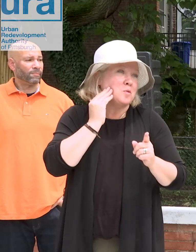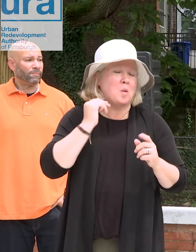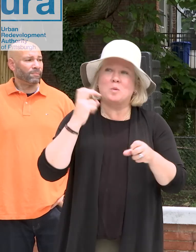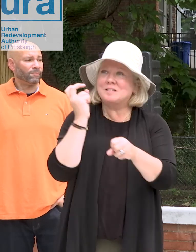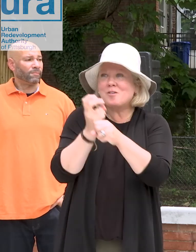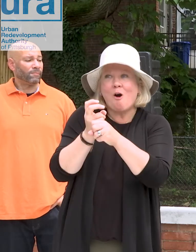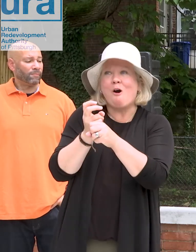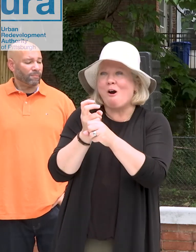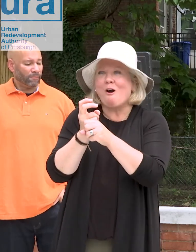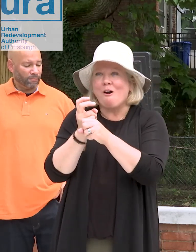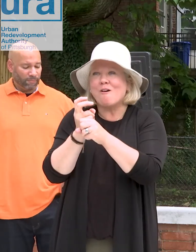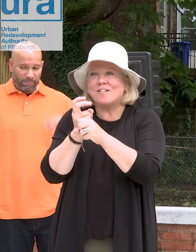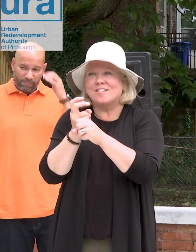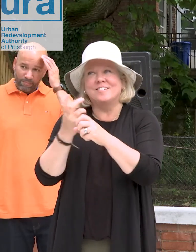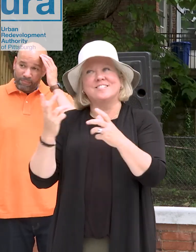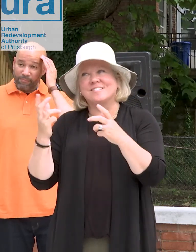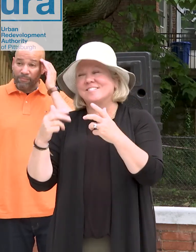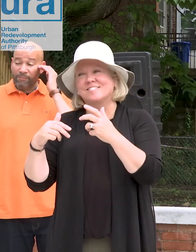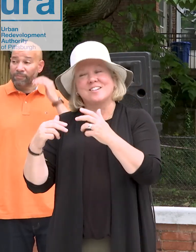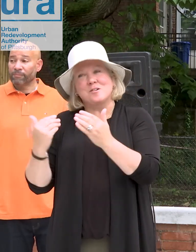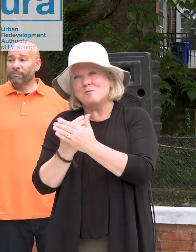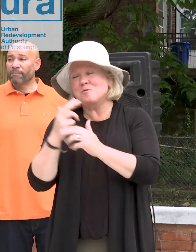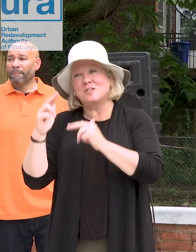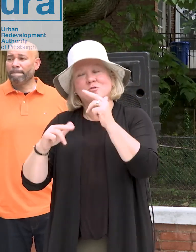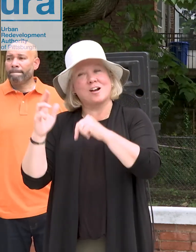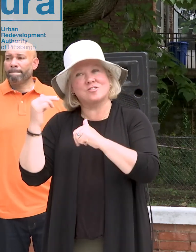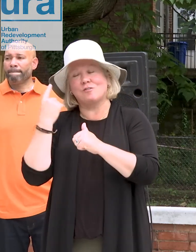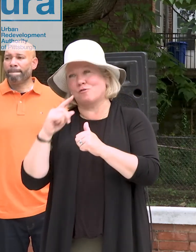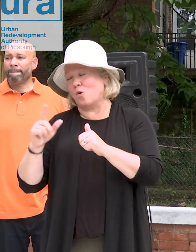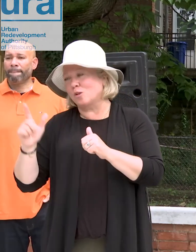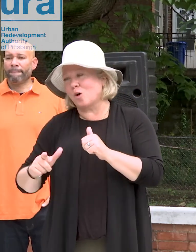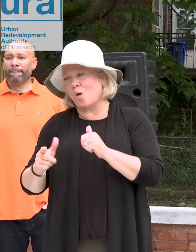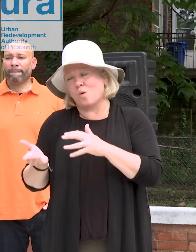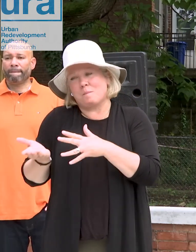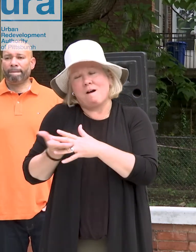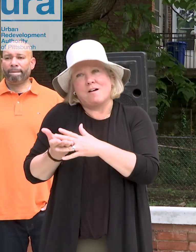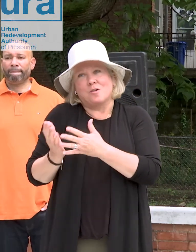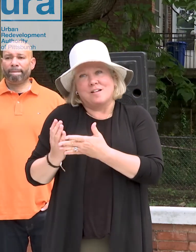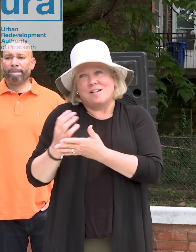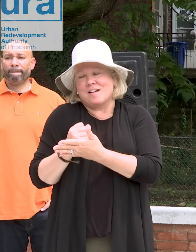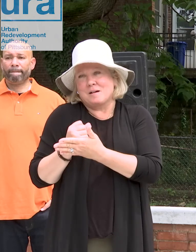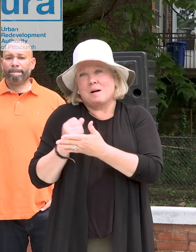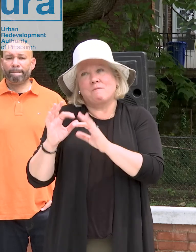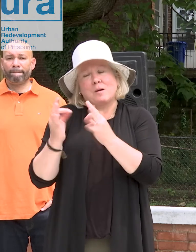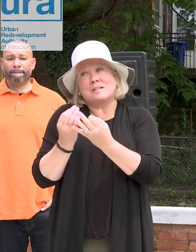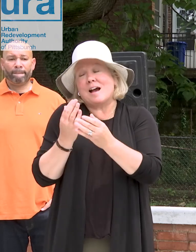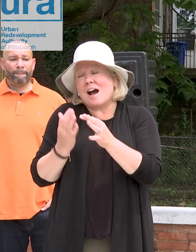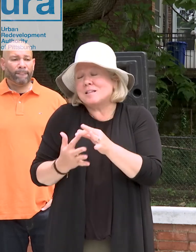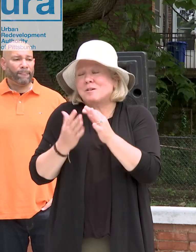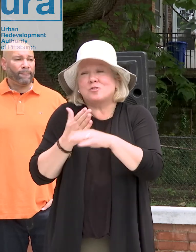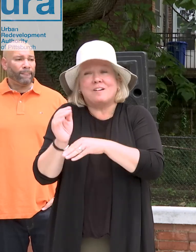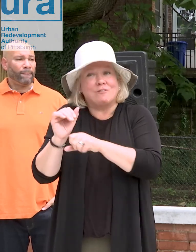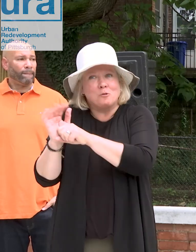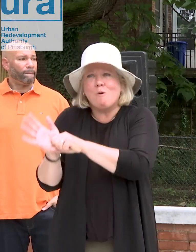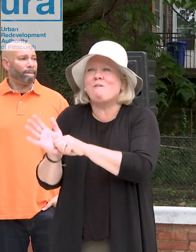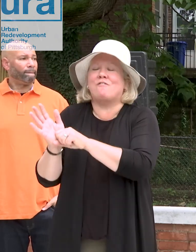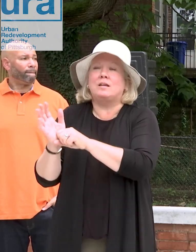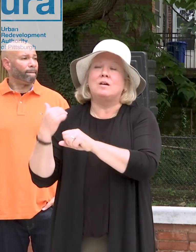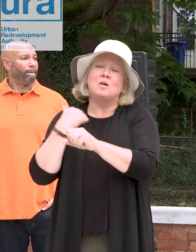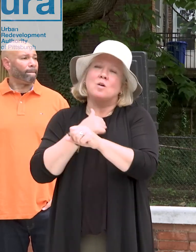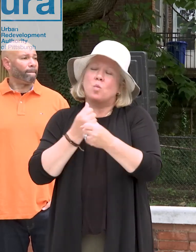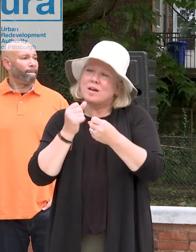construction, especially post-COVID, for low to moderate income families. We can try and put moderate income families